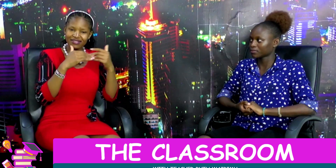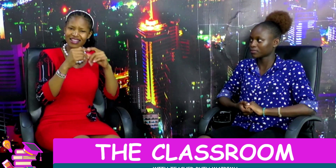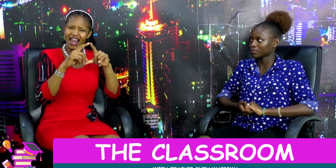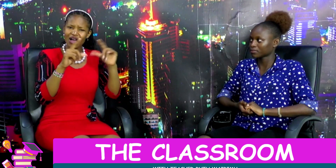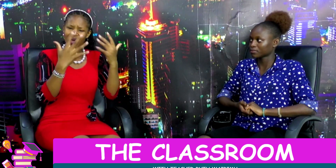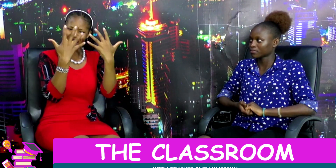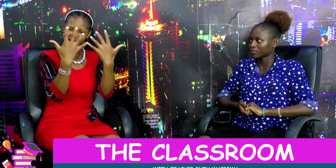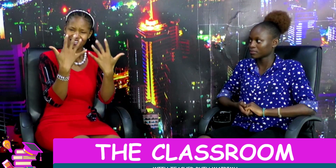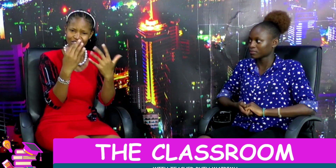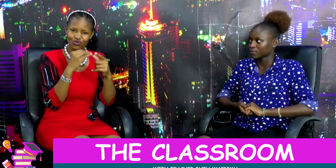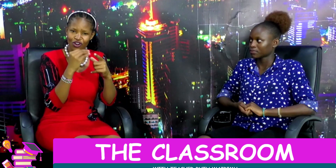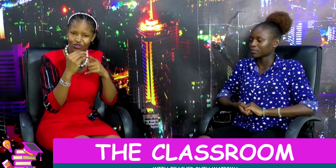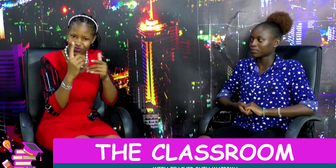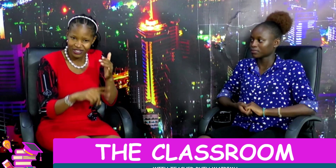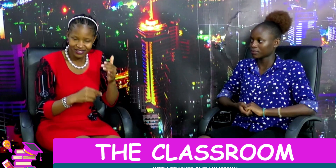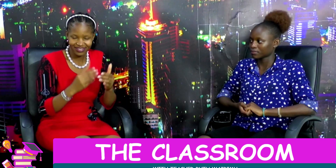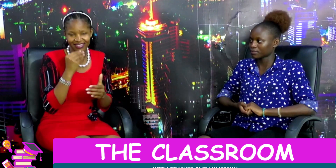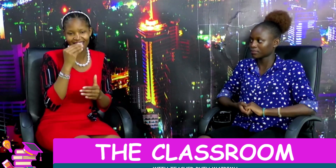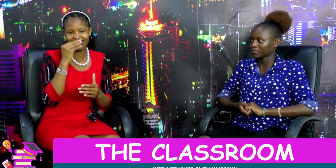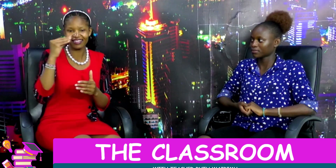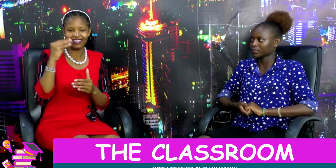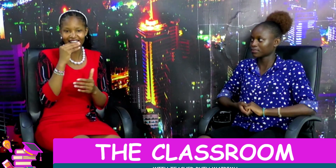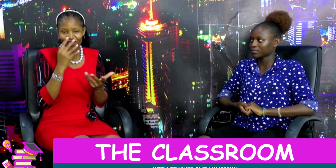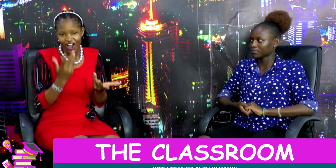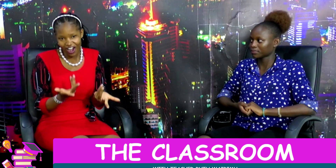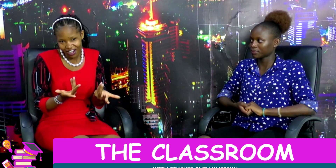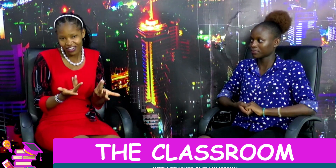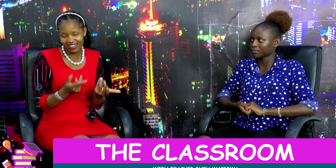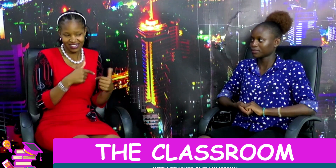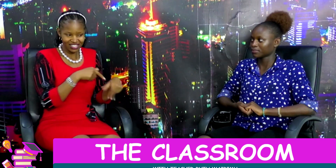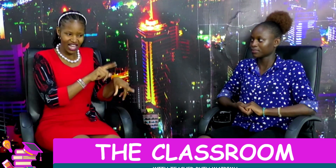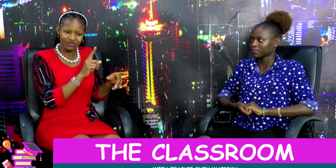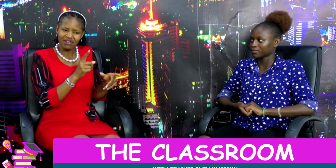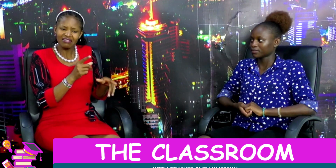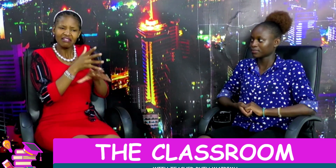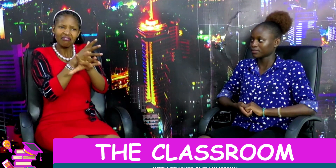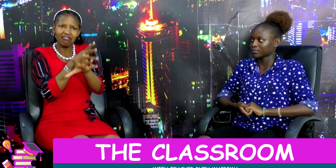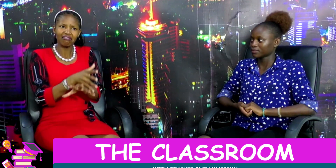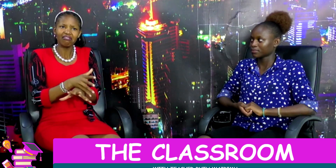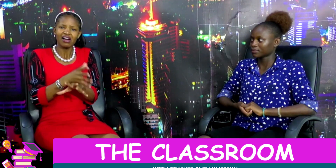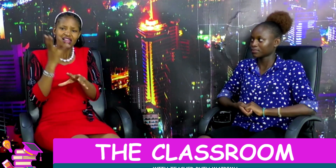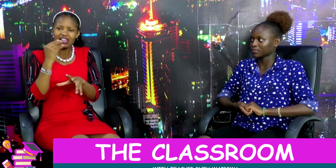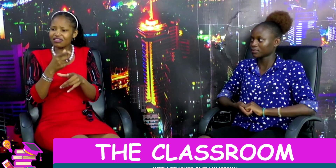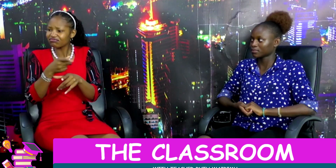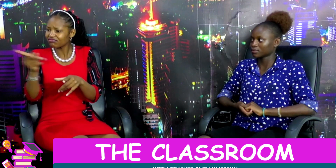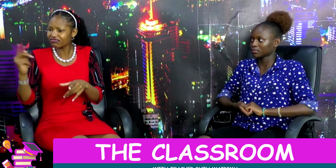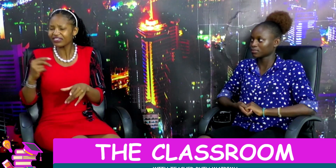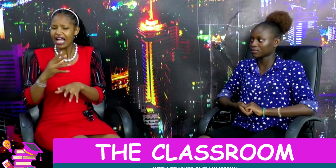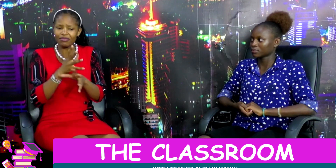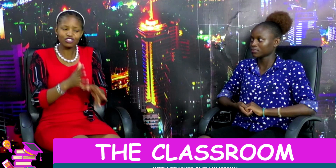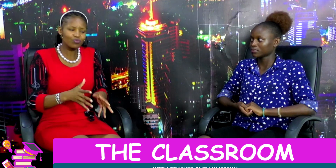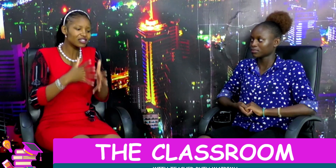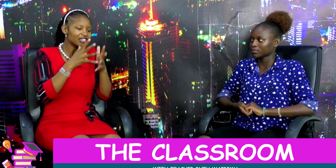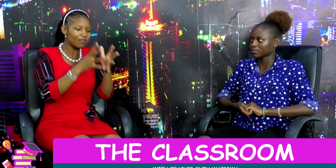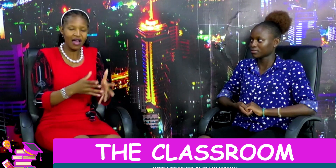tell us how you get to communicate with your family, because sometimes you find a deaf person but born in a family of hearing